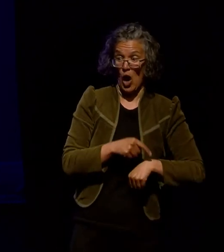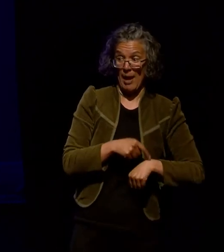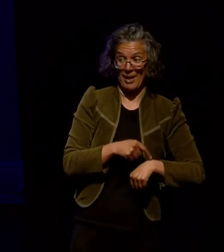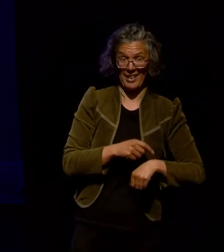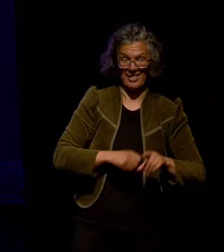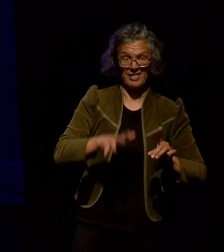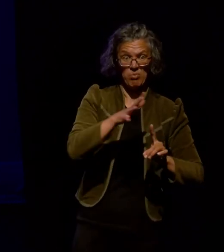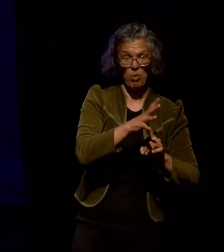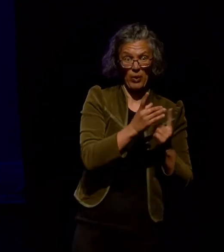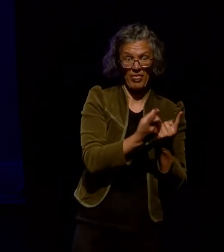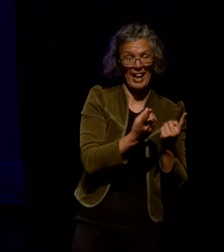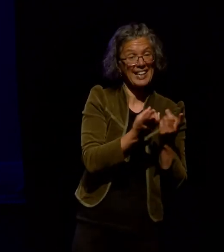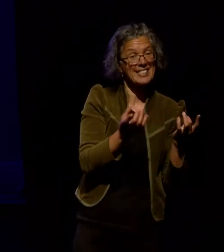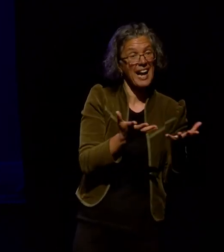Ocean.